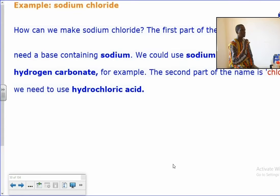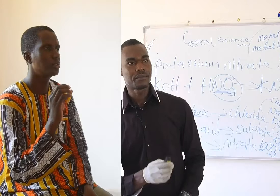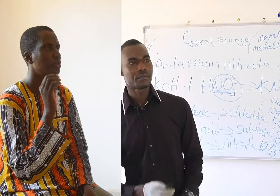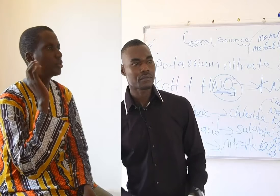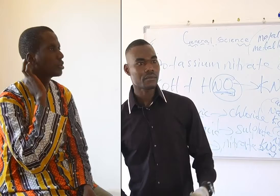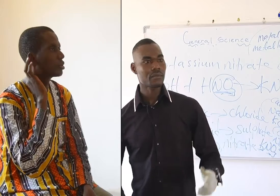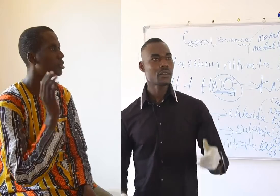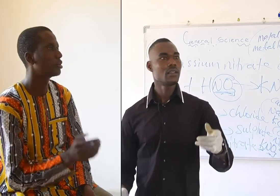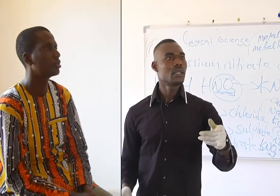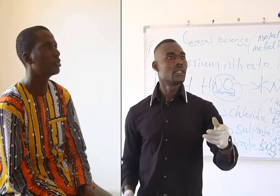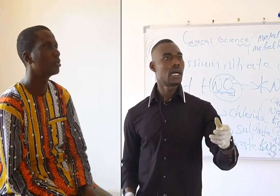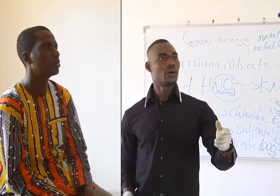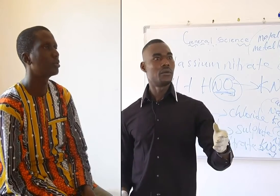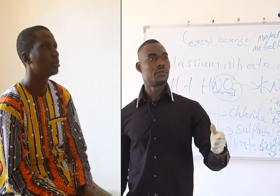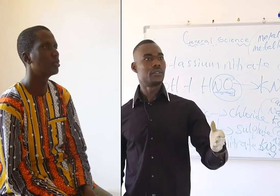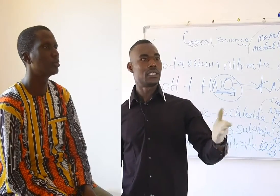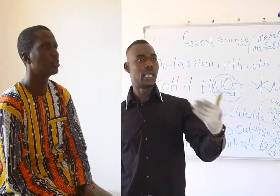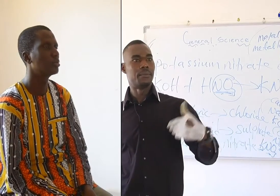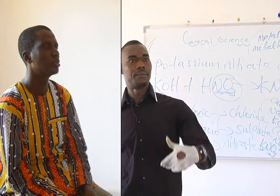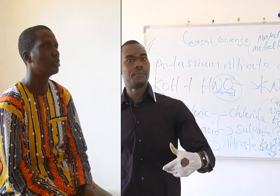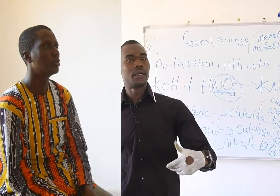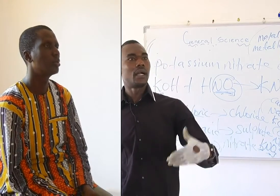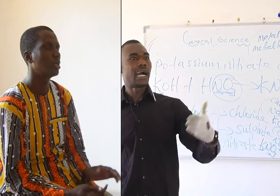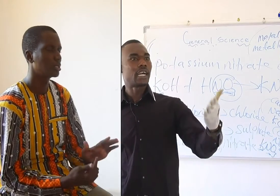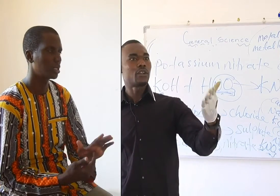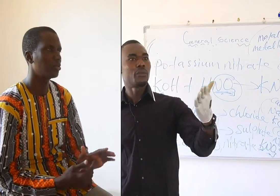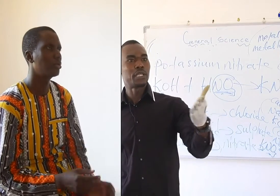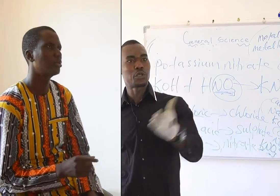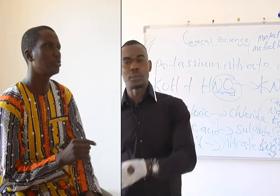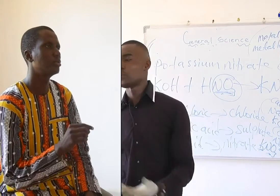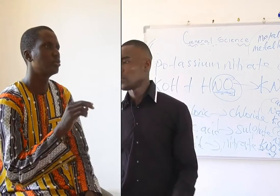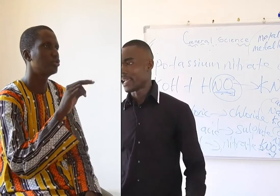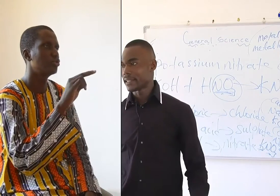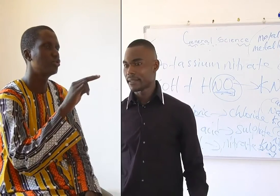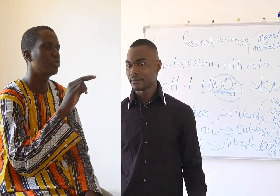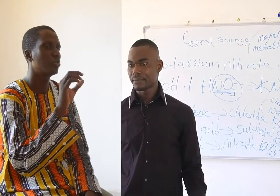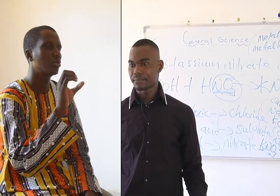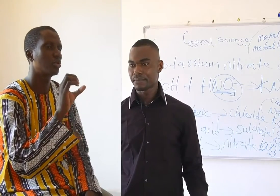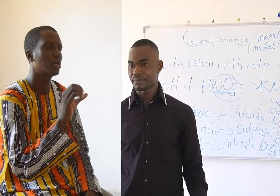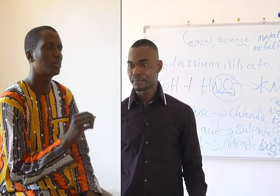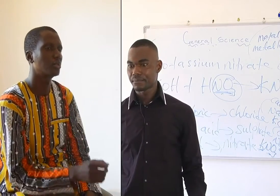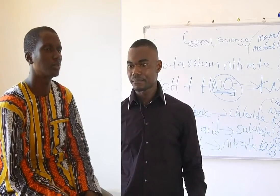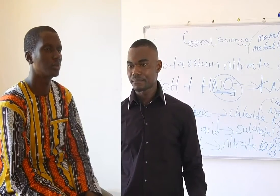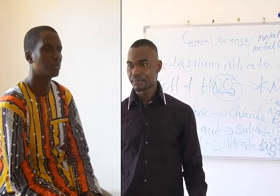right. Now, the same. How can we make sodium chloride?